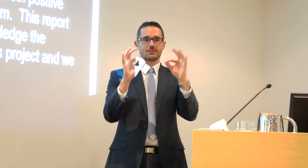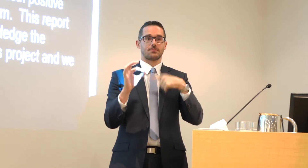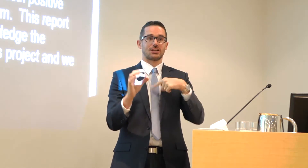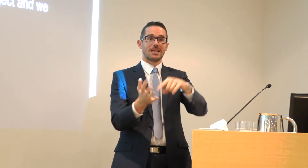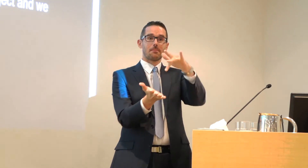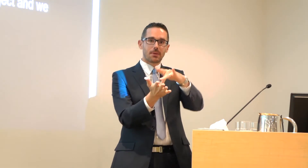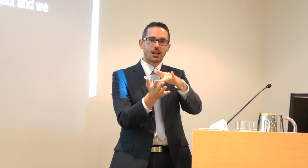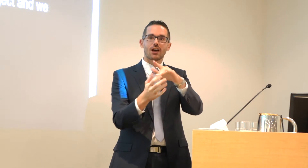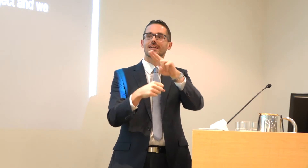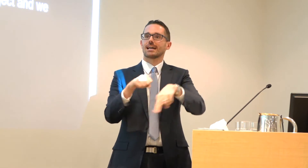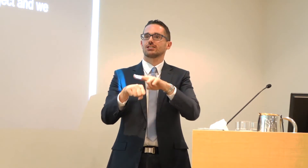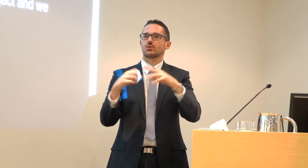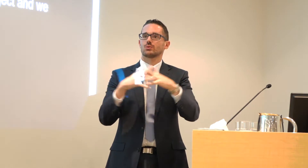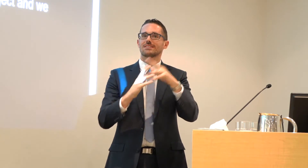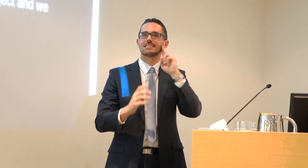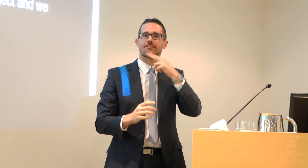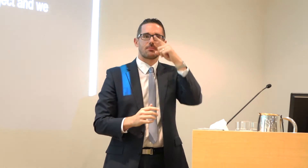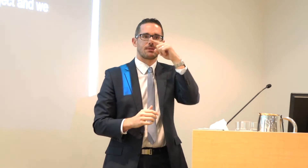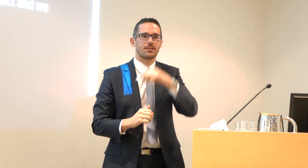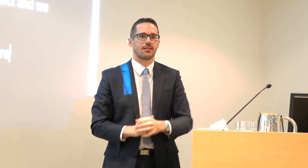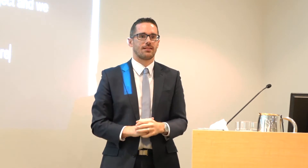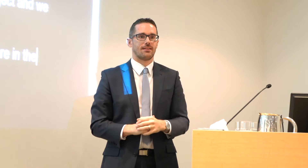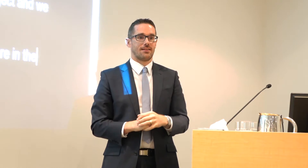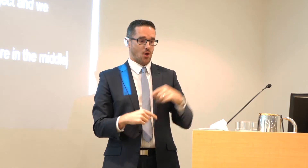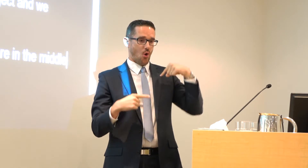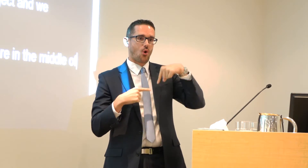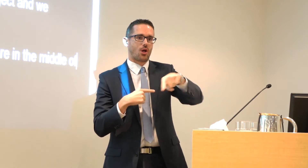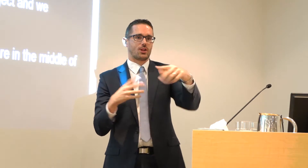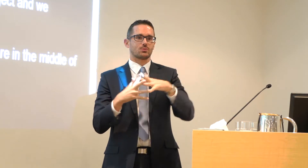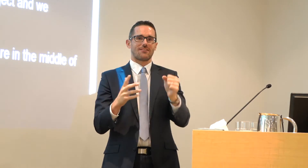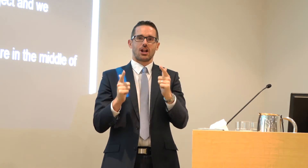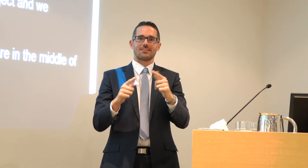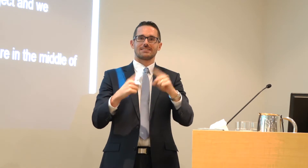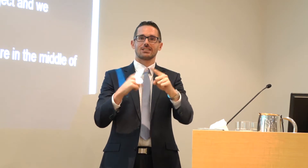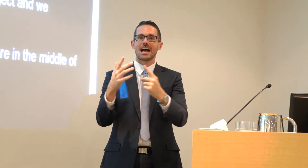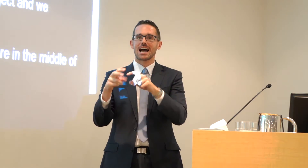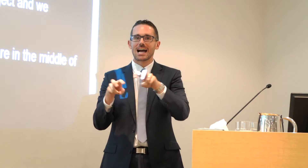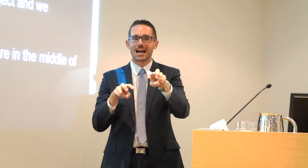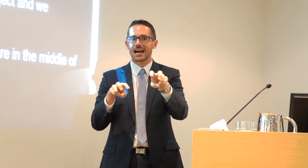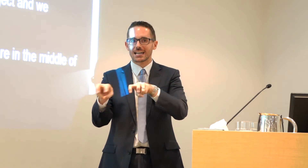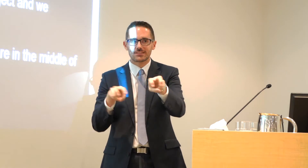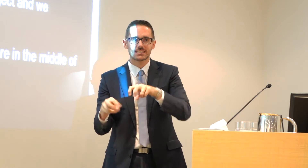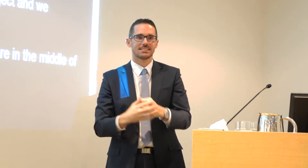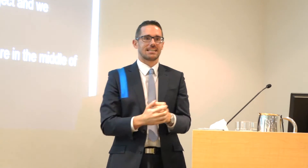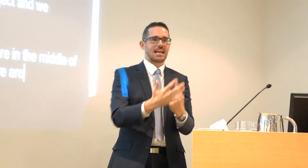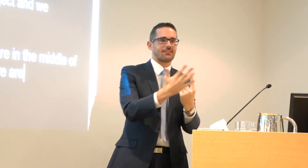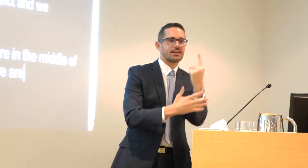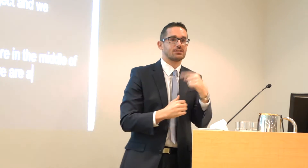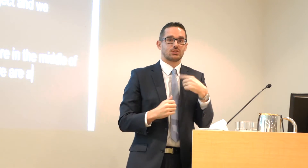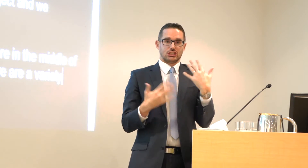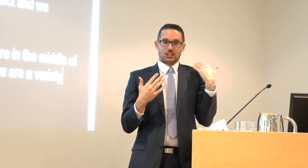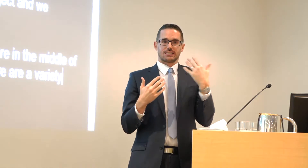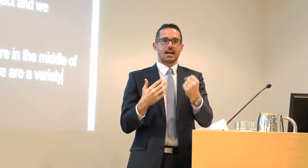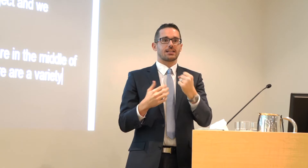I think the timing of this launch is quite perfect. We're in the middle of National Week of Deaf People. This whole week there are a variety of activities and